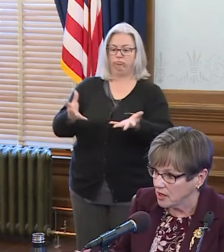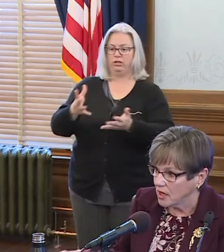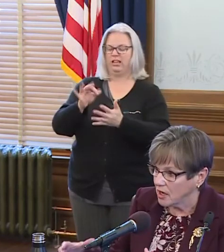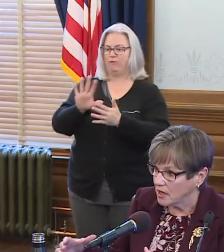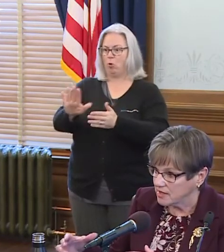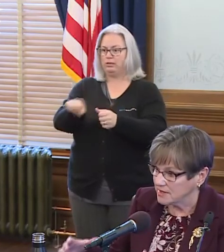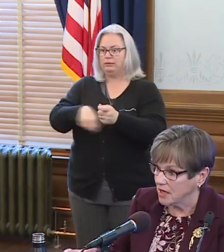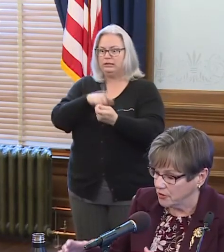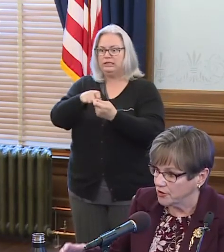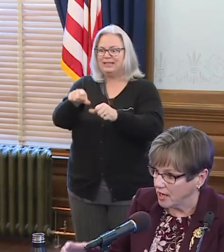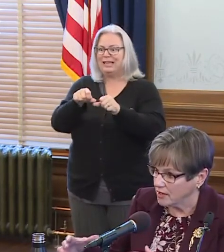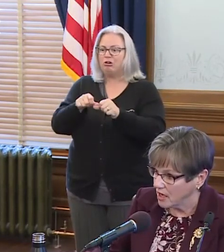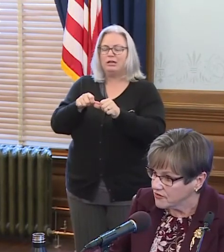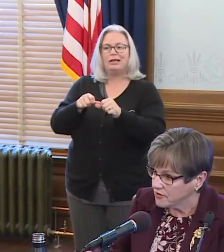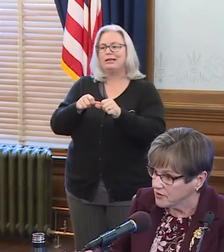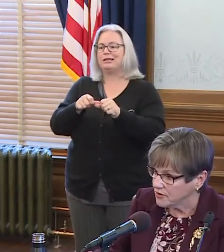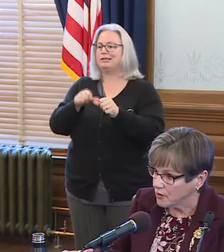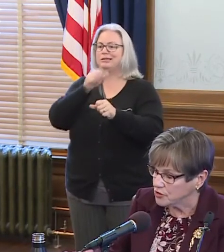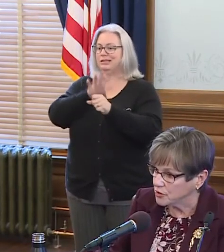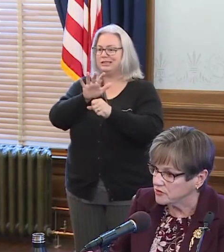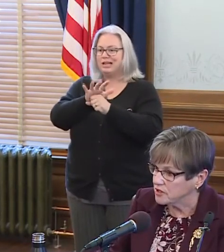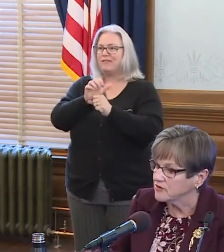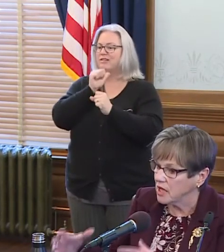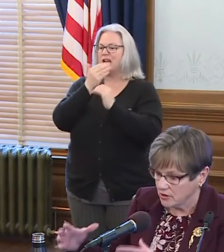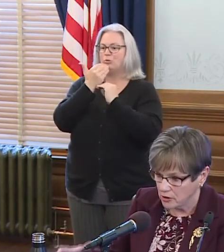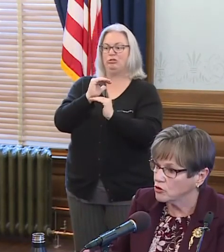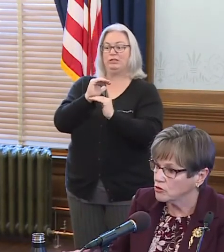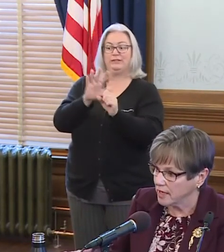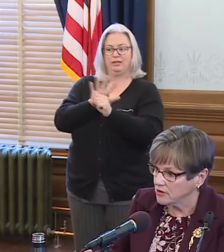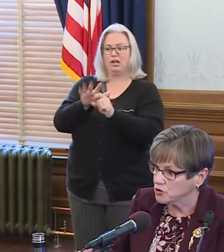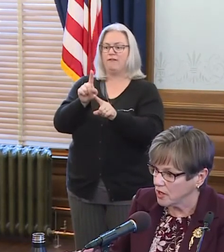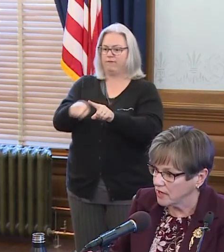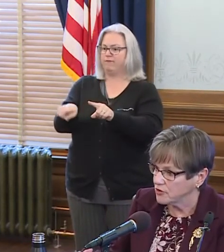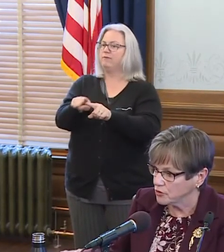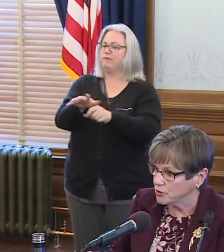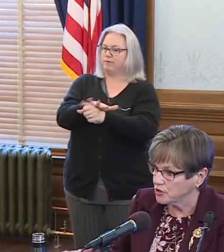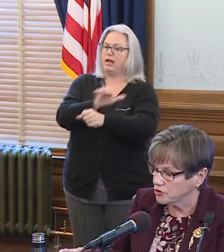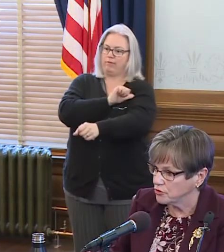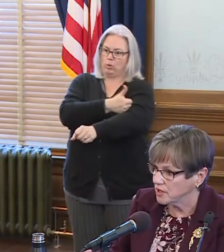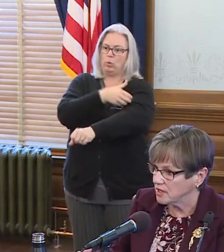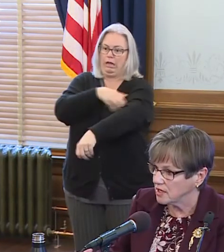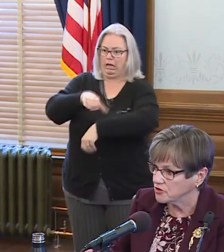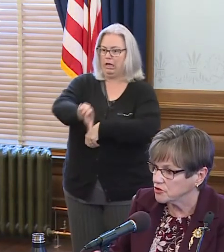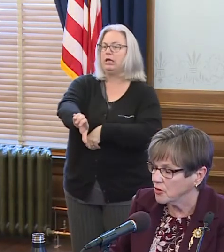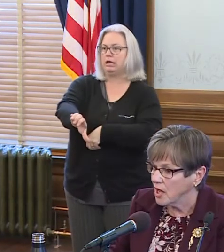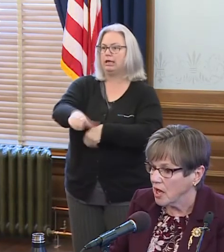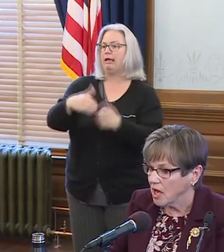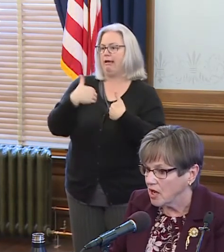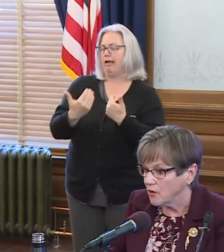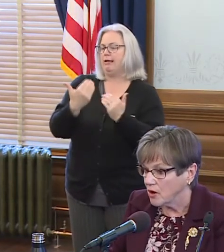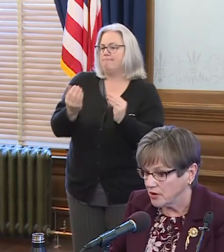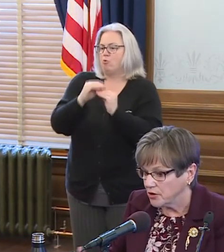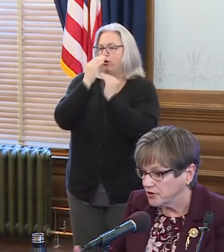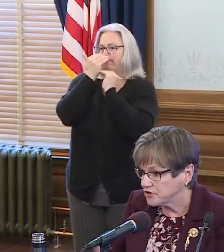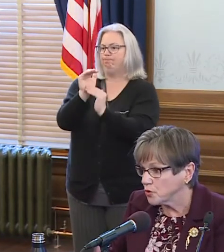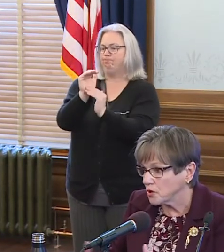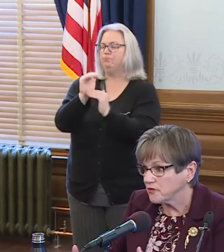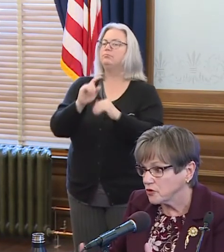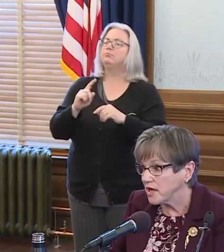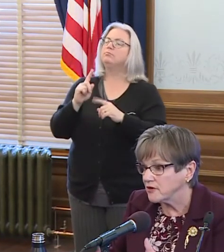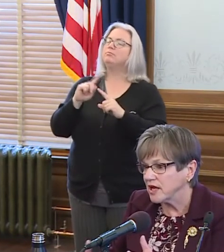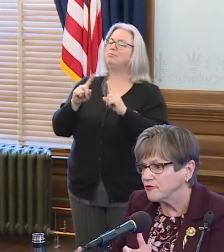area, they're not enough, they're not restrictive enough, local counties will have the authority to do that again. So, this